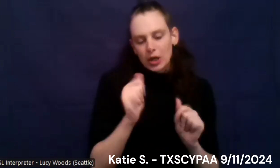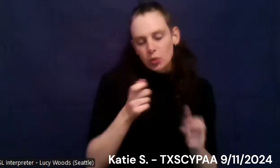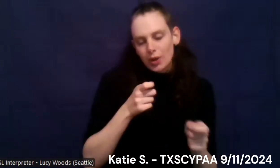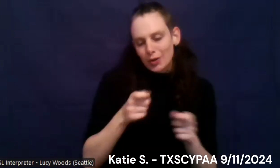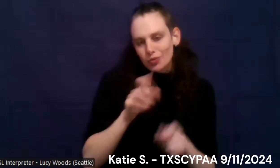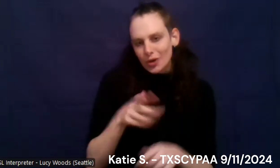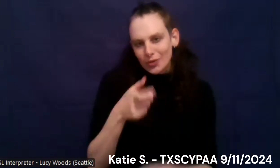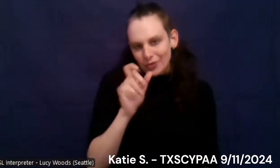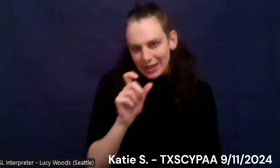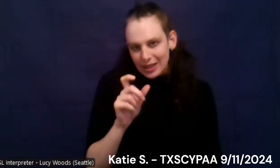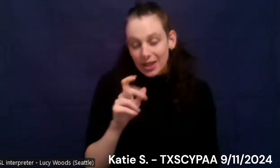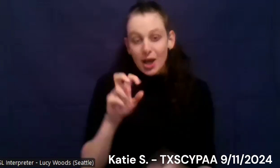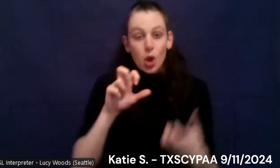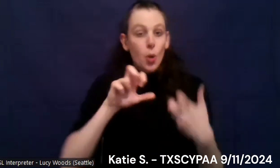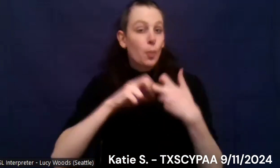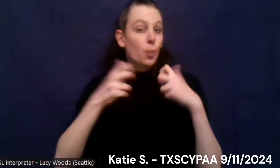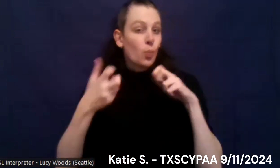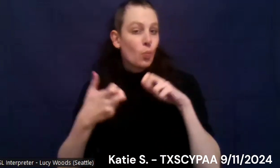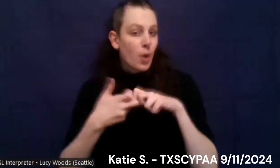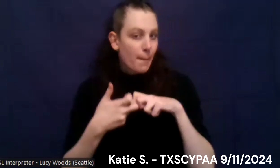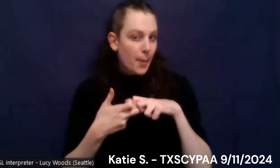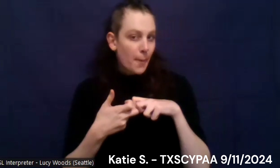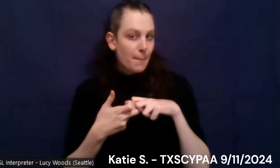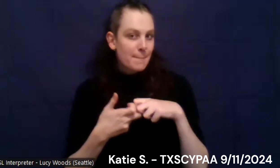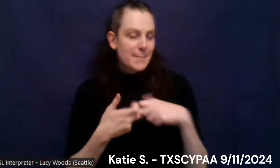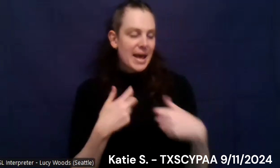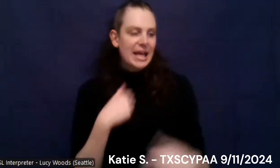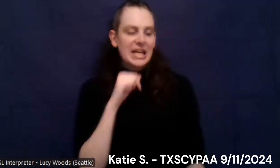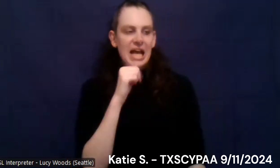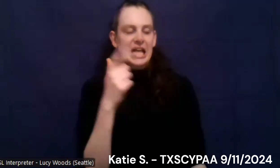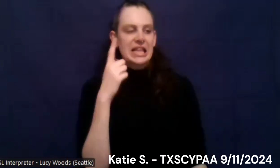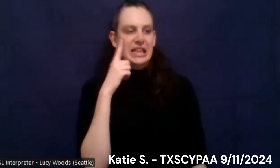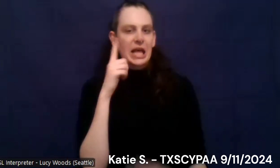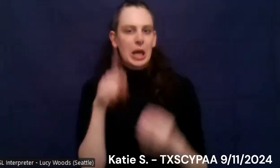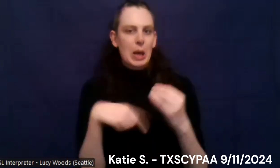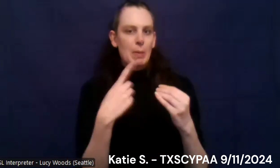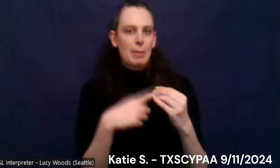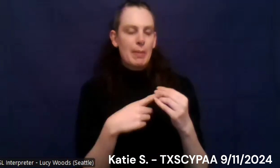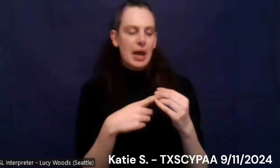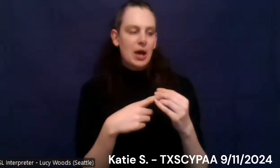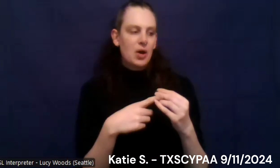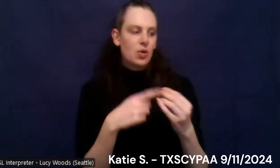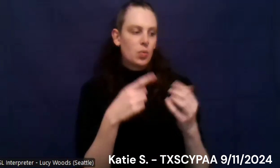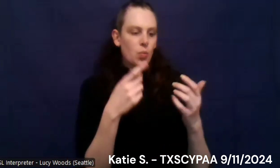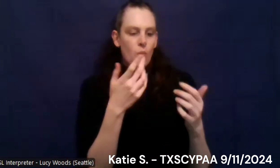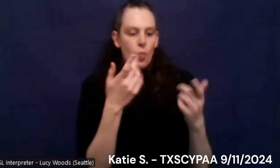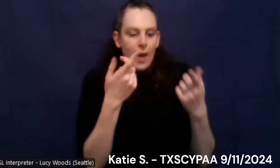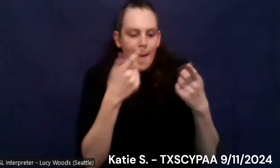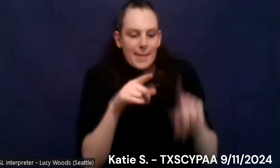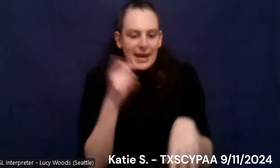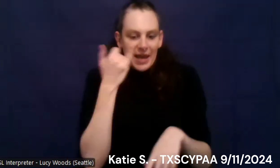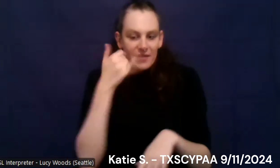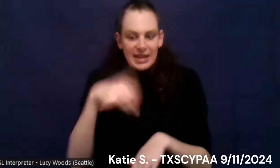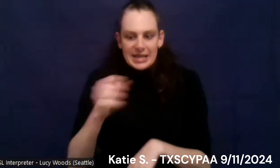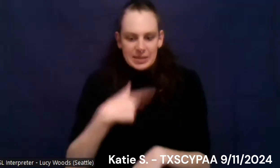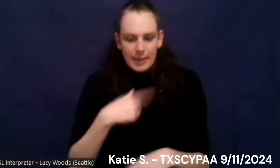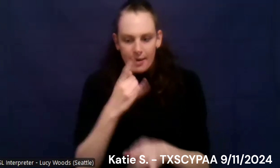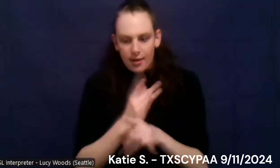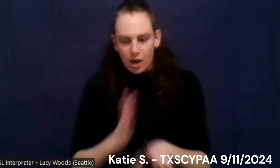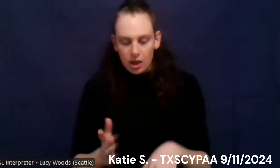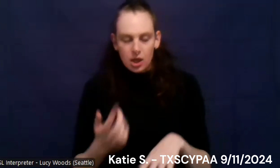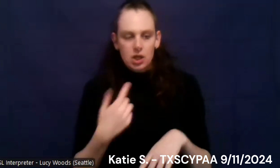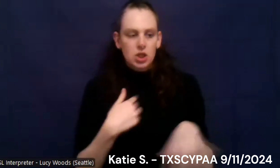The issue was that I did not factor in what that would look like if the answer was that I am an alcoholic. So naturally, I left a